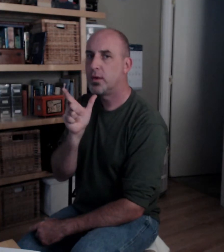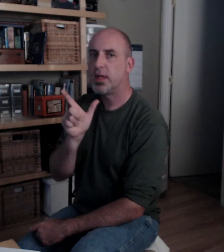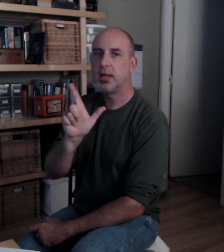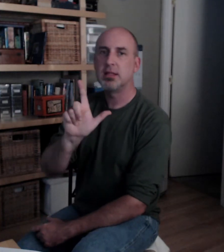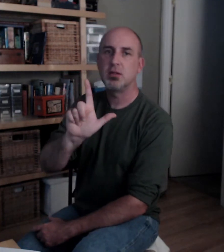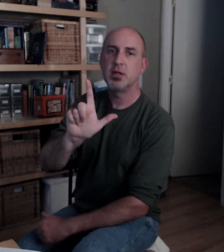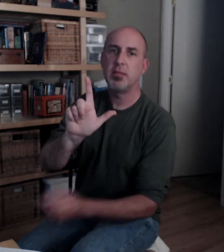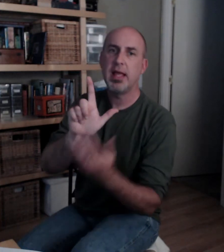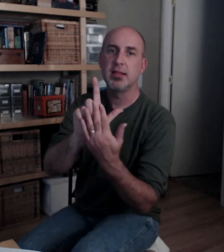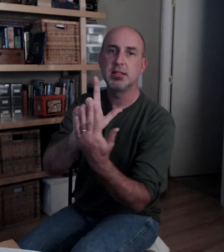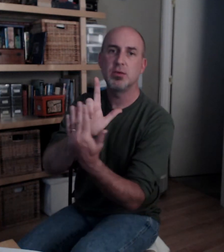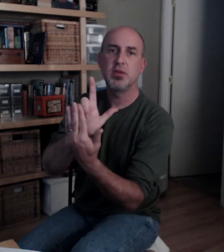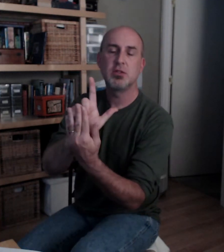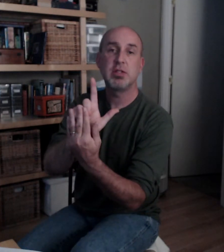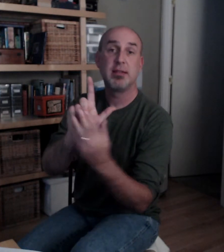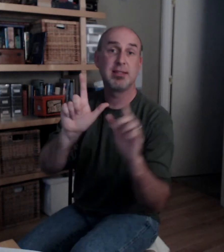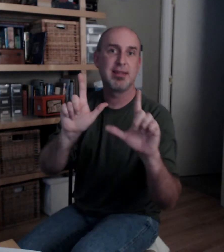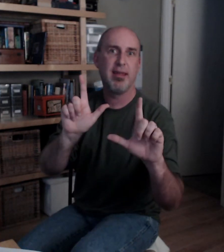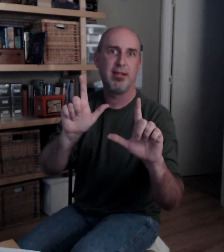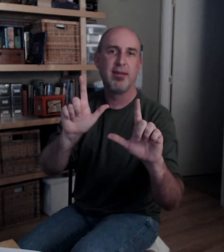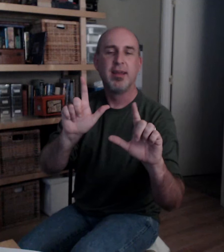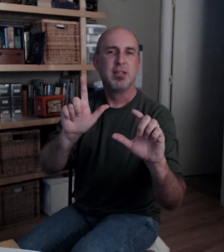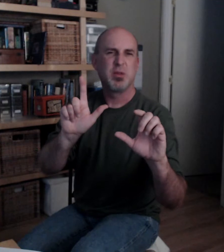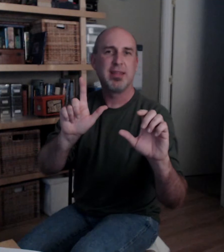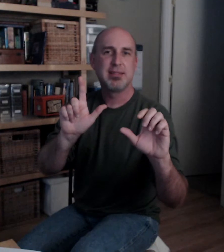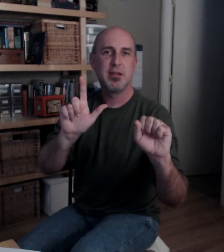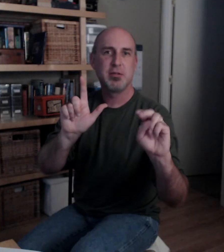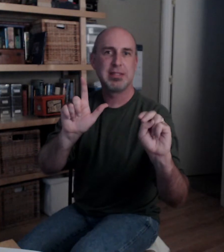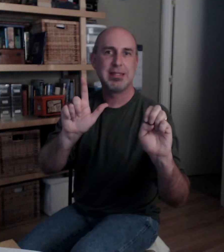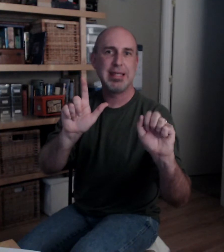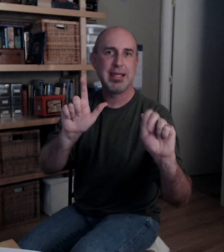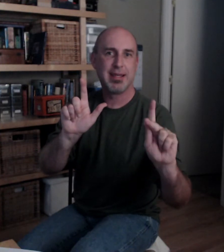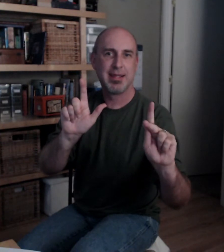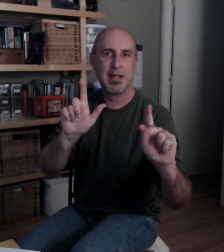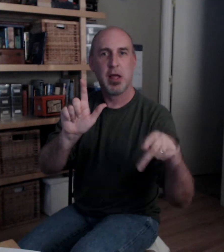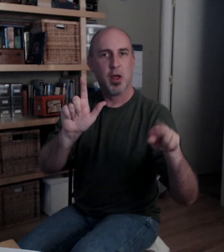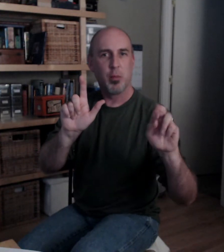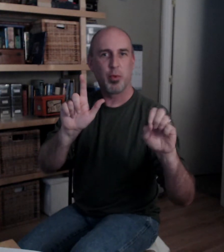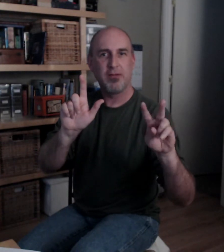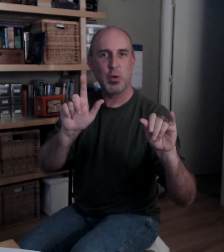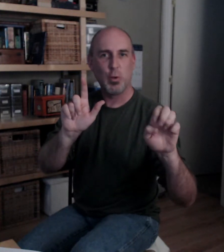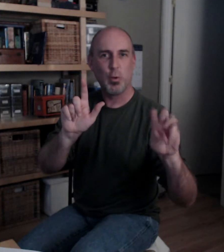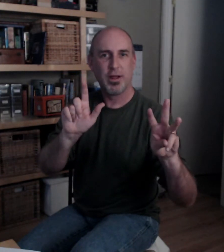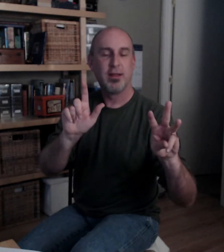Okay, again, so look at my hand. These 3 fingers are down. This is an L. So again, that's another sneak preview.